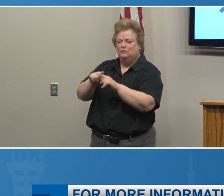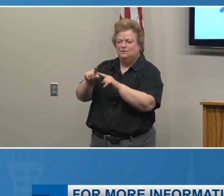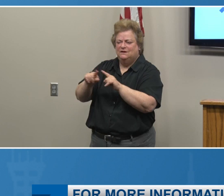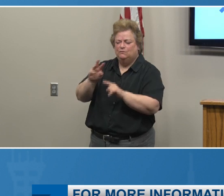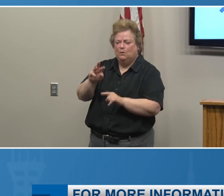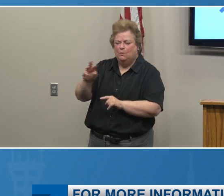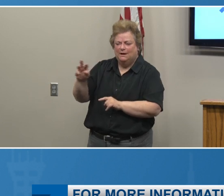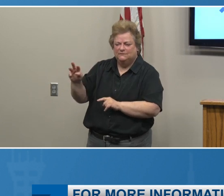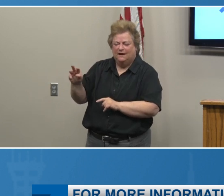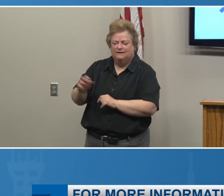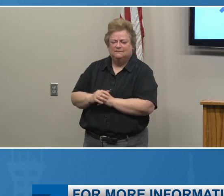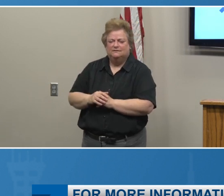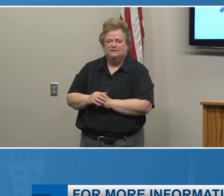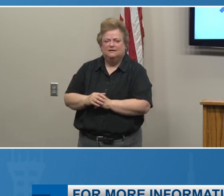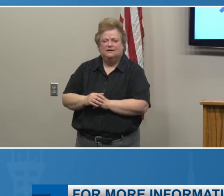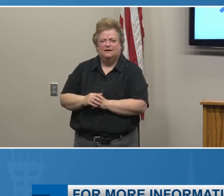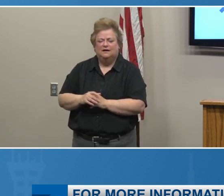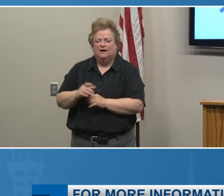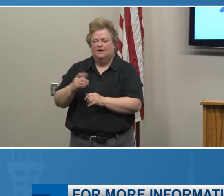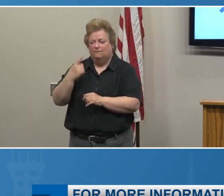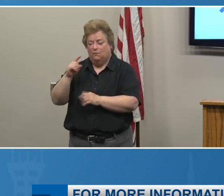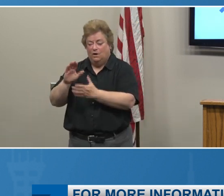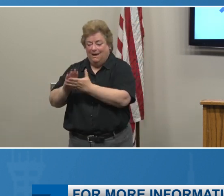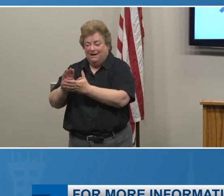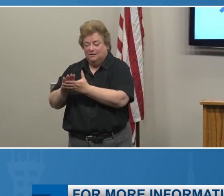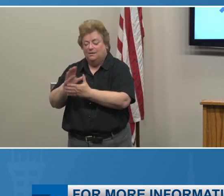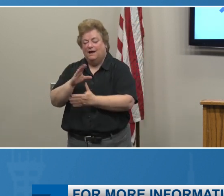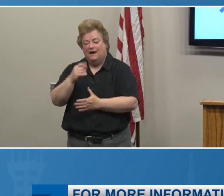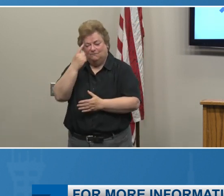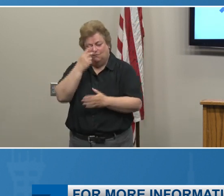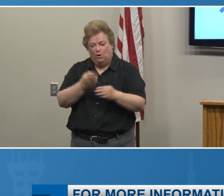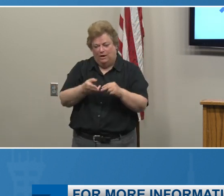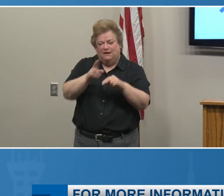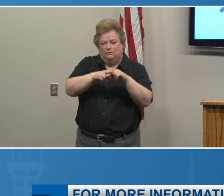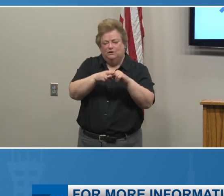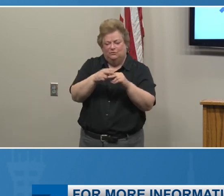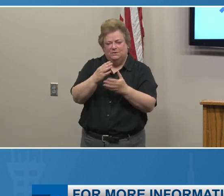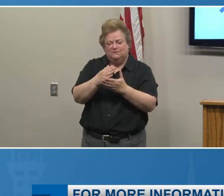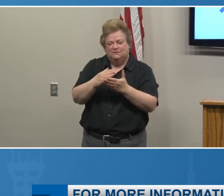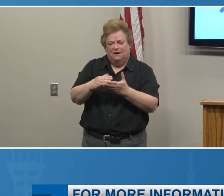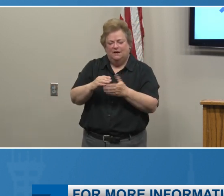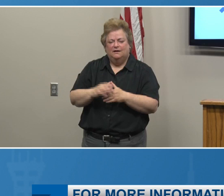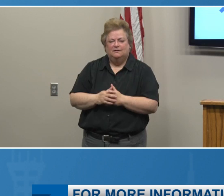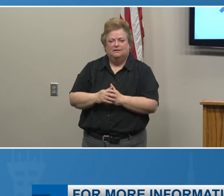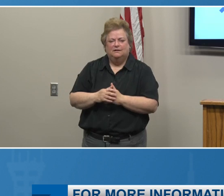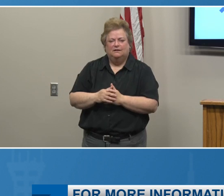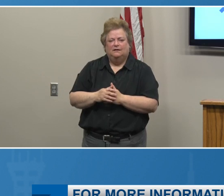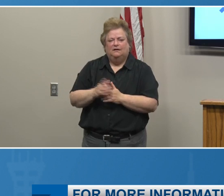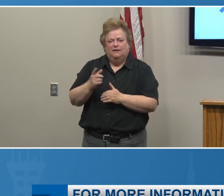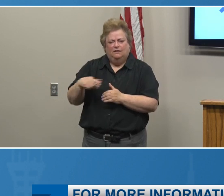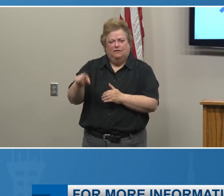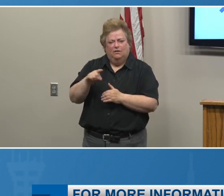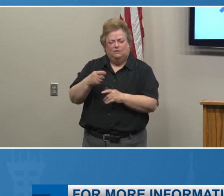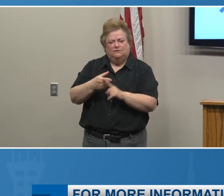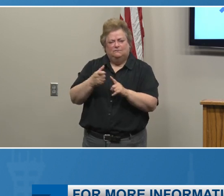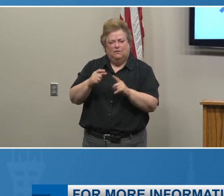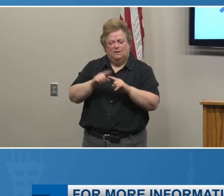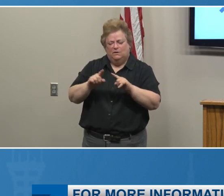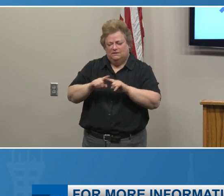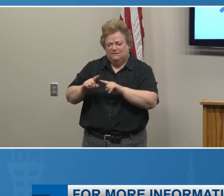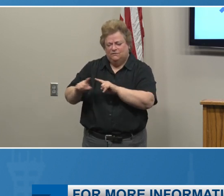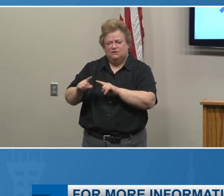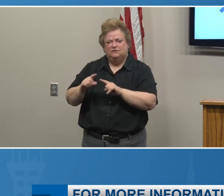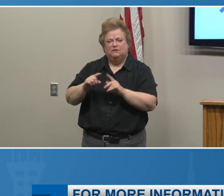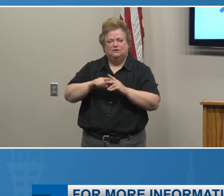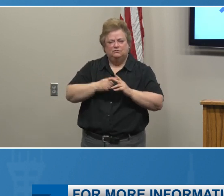activities both and on the academic side and on the enrichment side and those are a Baretta mavar ayat e of different